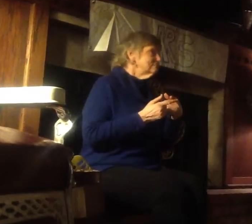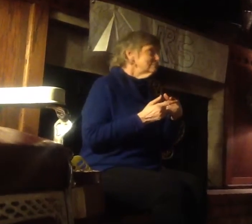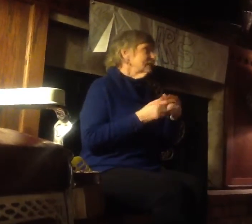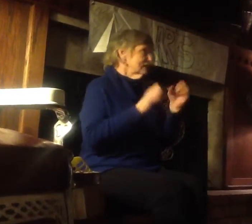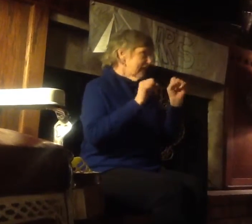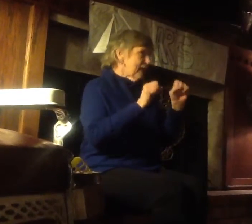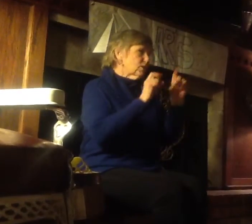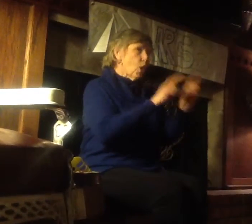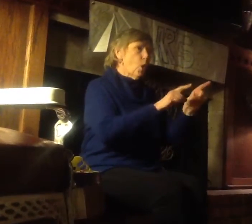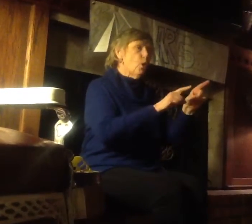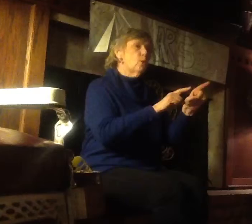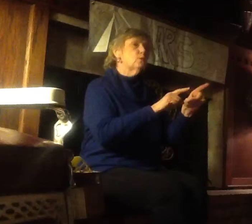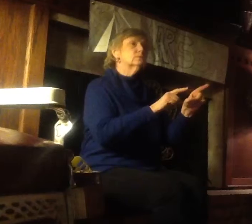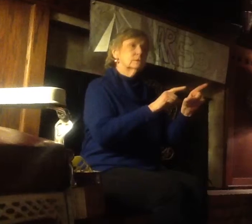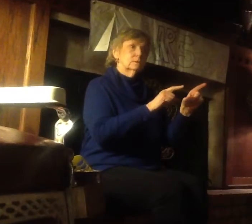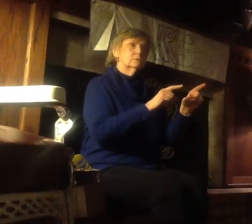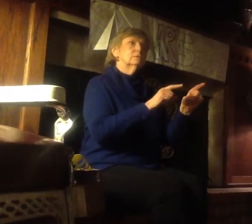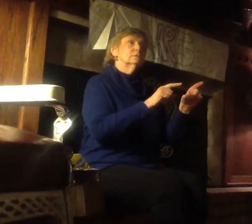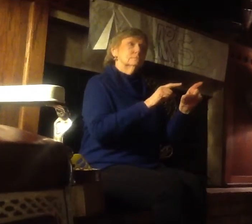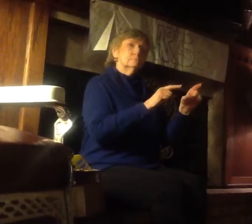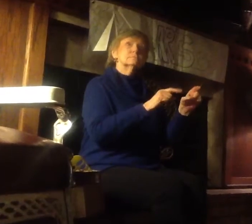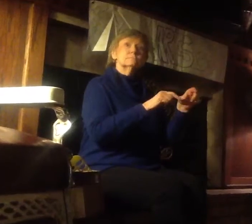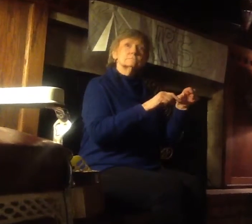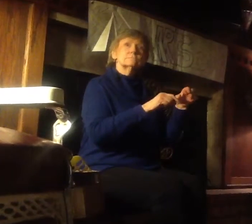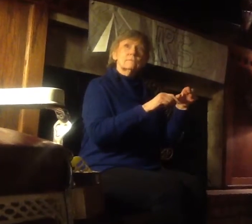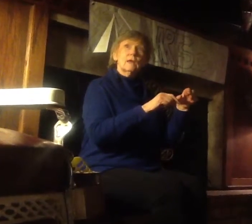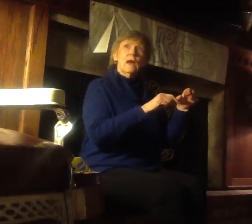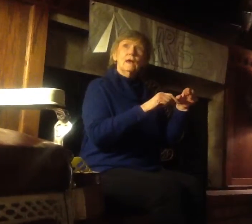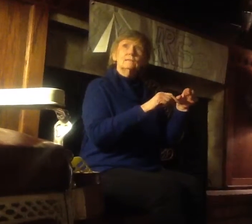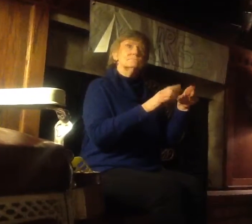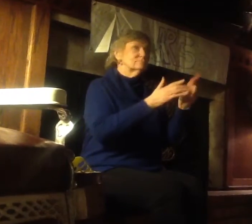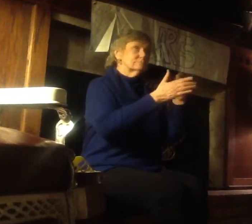Then can go